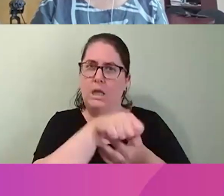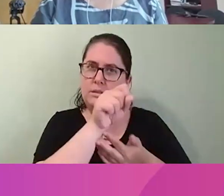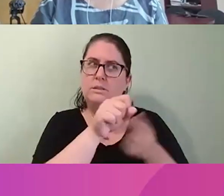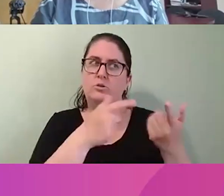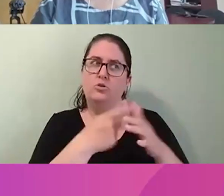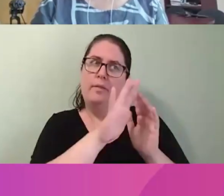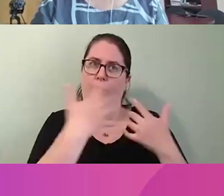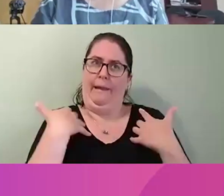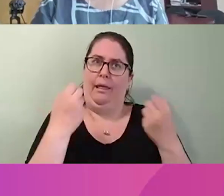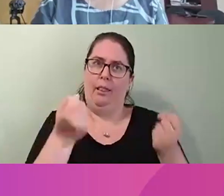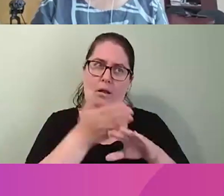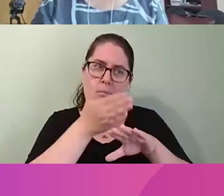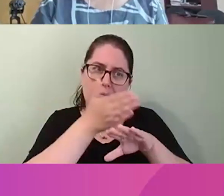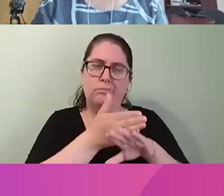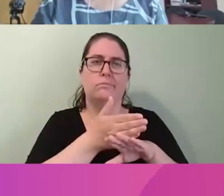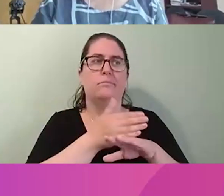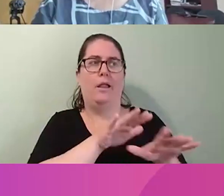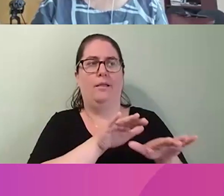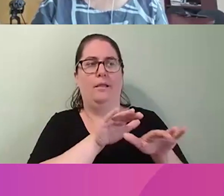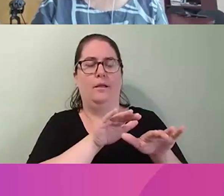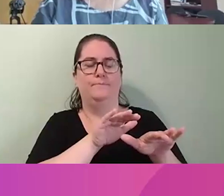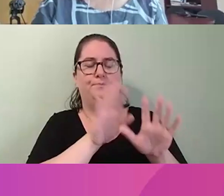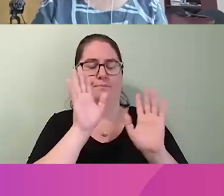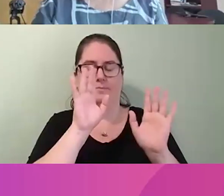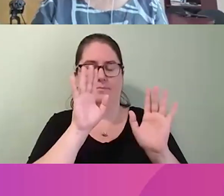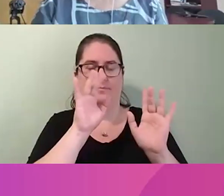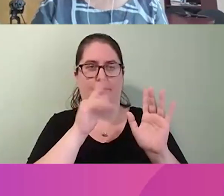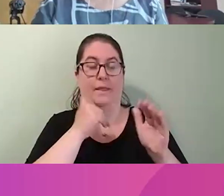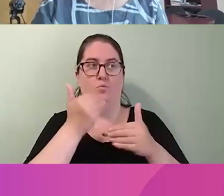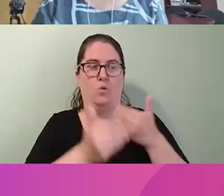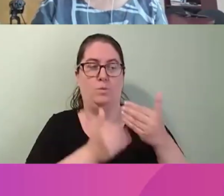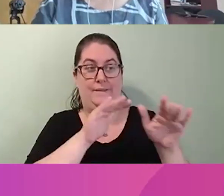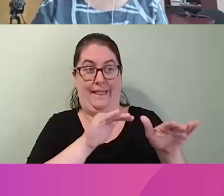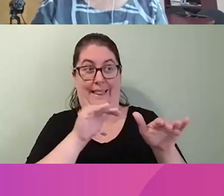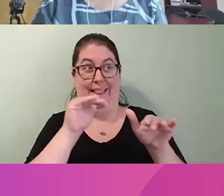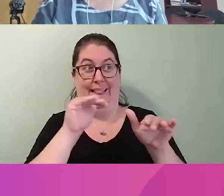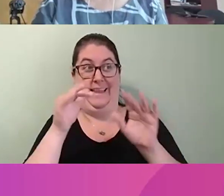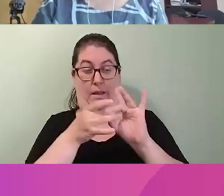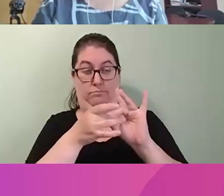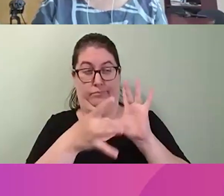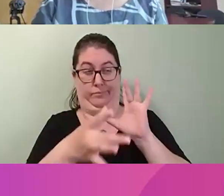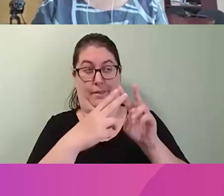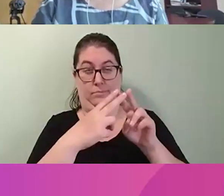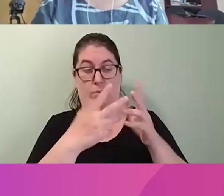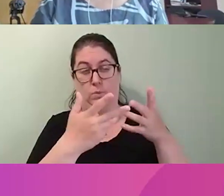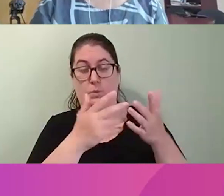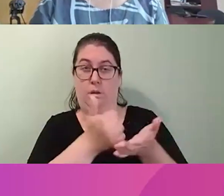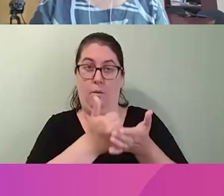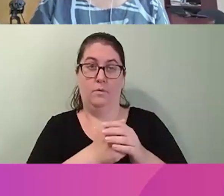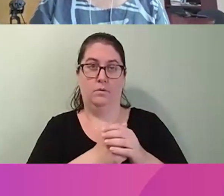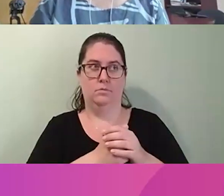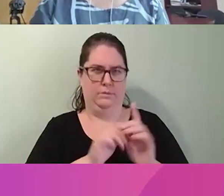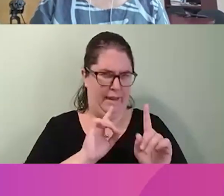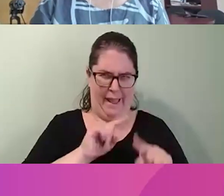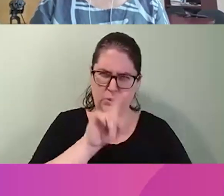healing and leaving the process, or sorry, in the process of leaving an abusive relationship. Does that kind of answer your question, or is